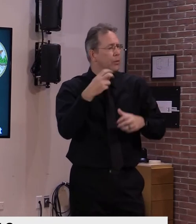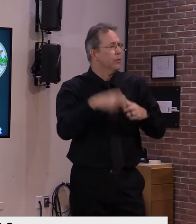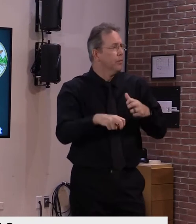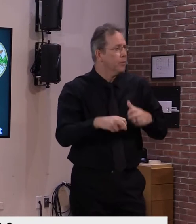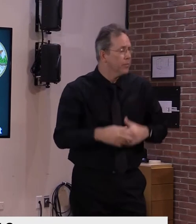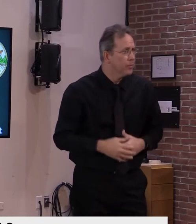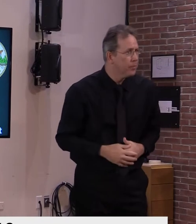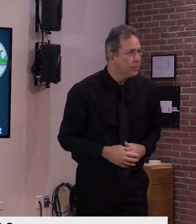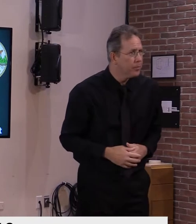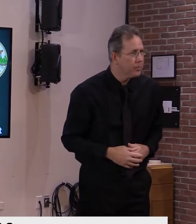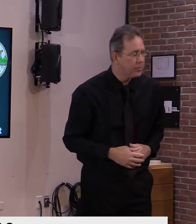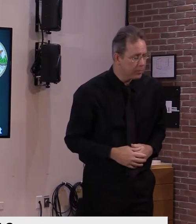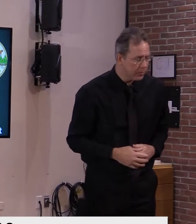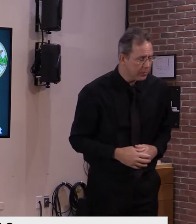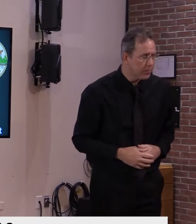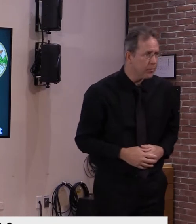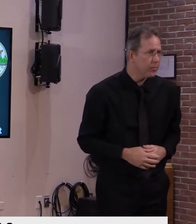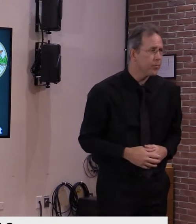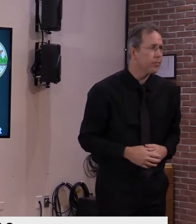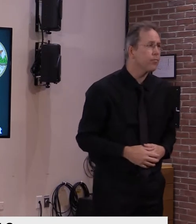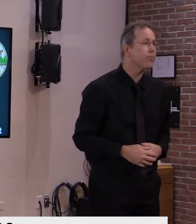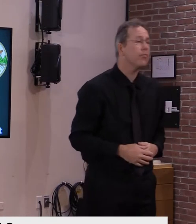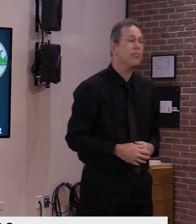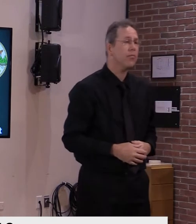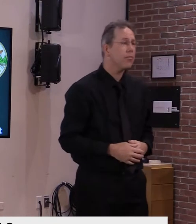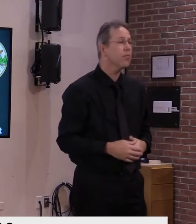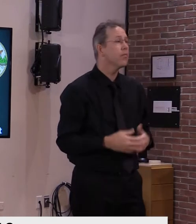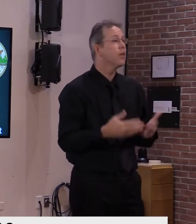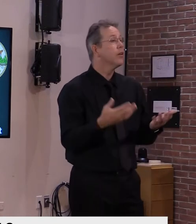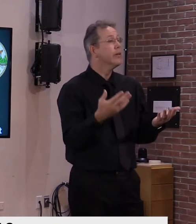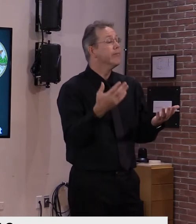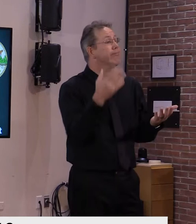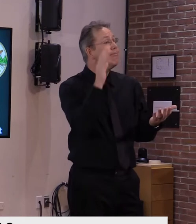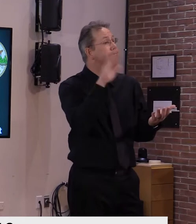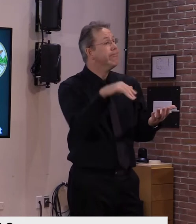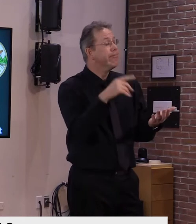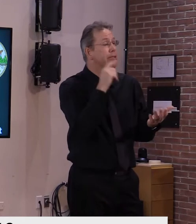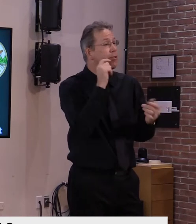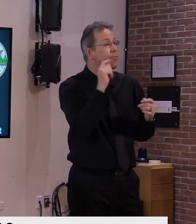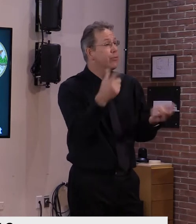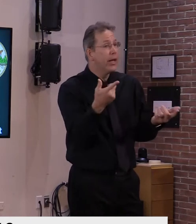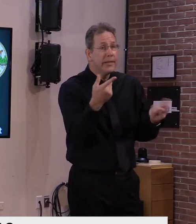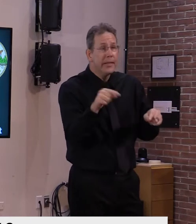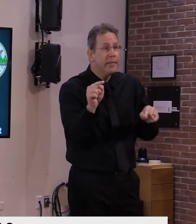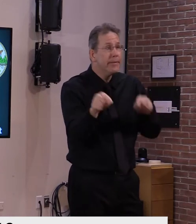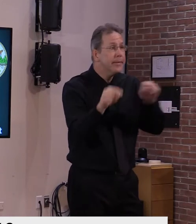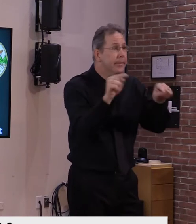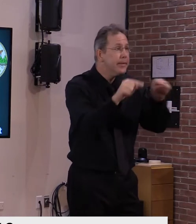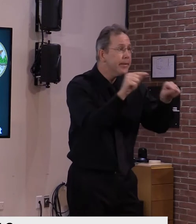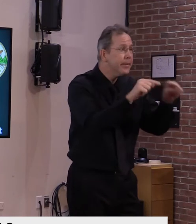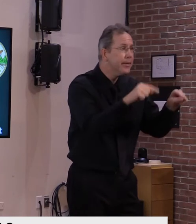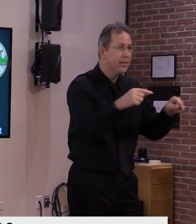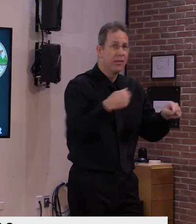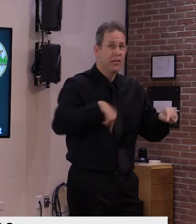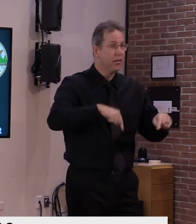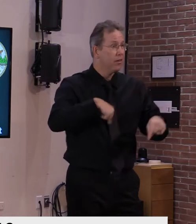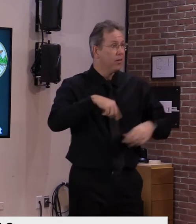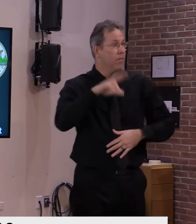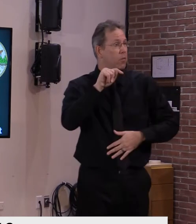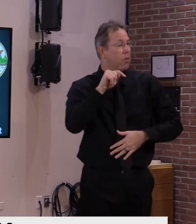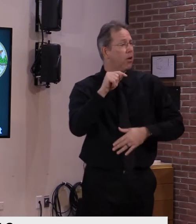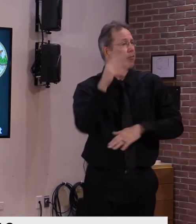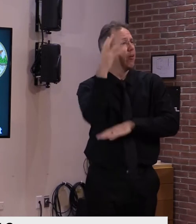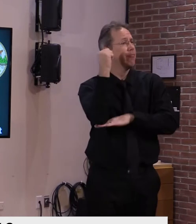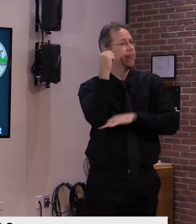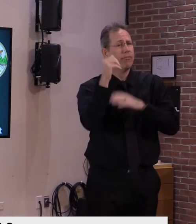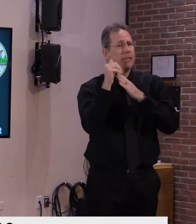this should not come as a surprise, because we have a history of leading the nation in important moments.